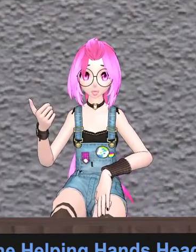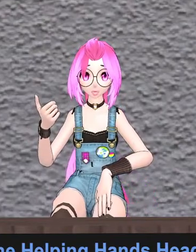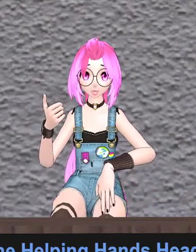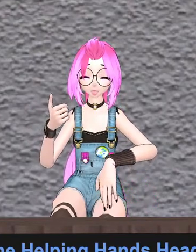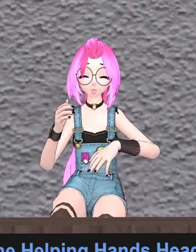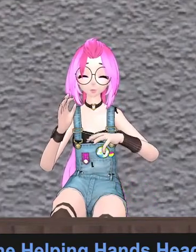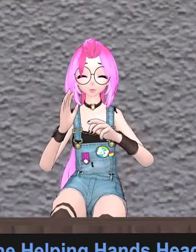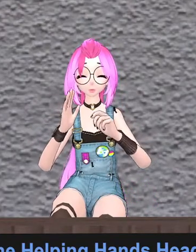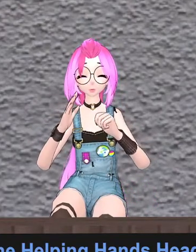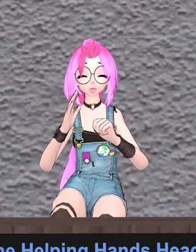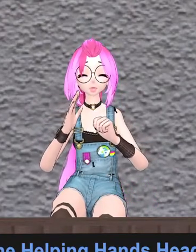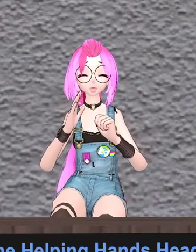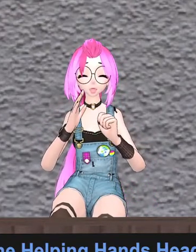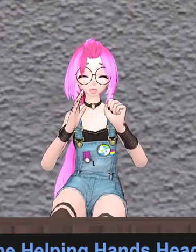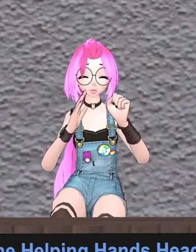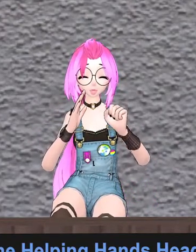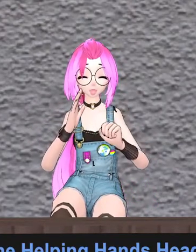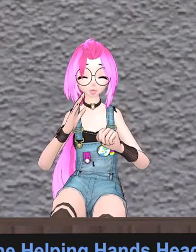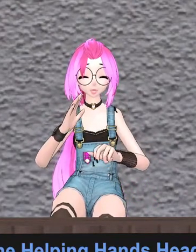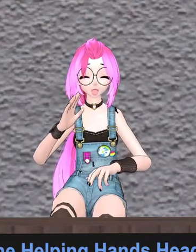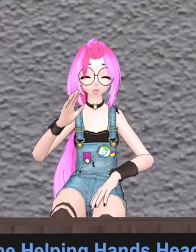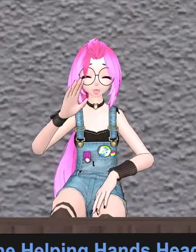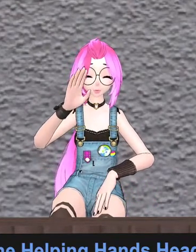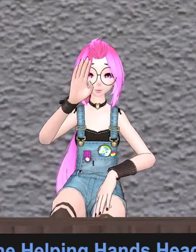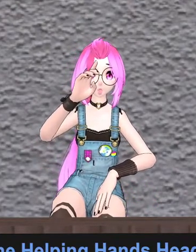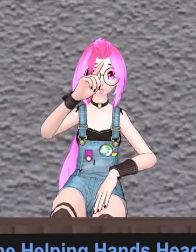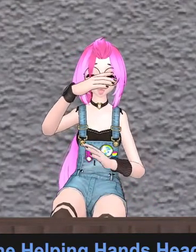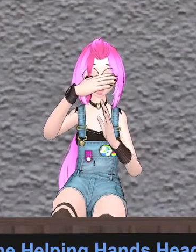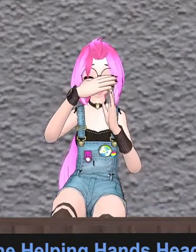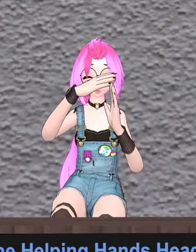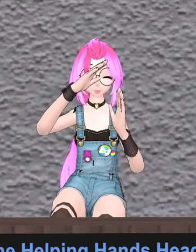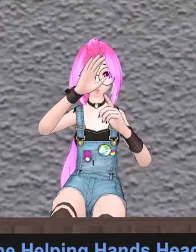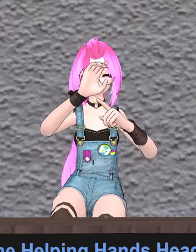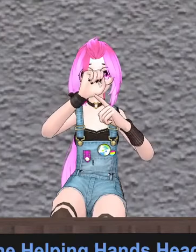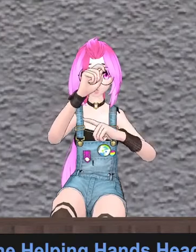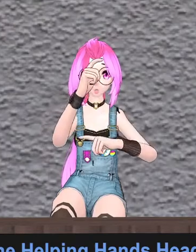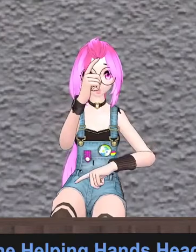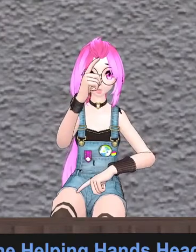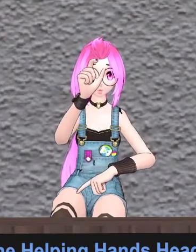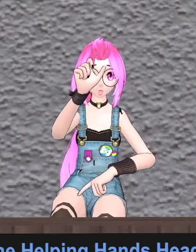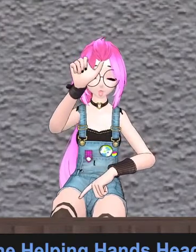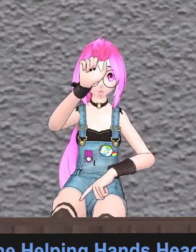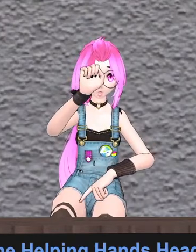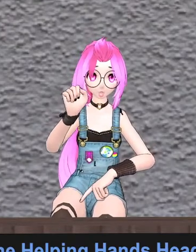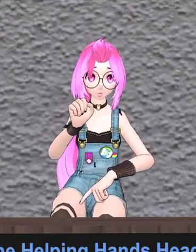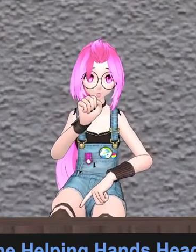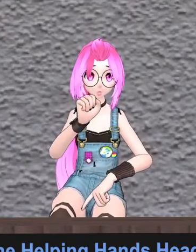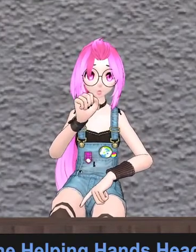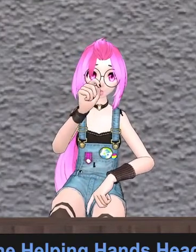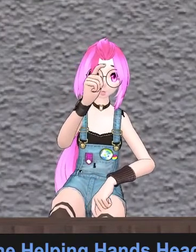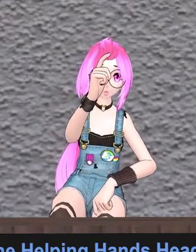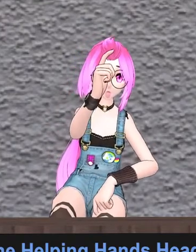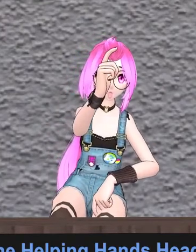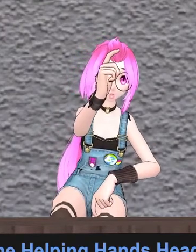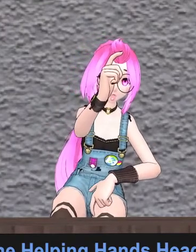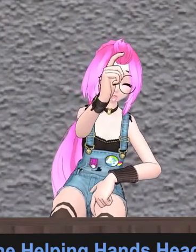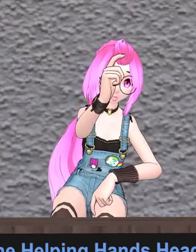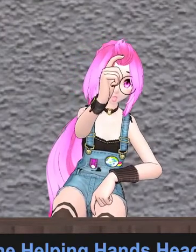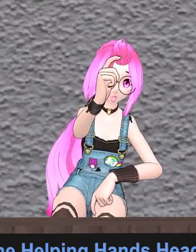Another example of a state that has a sign would be Texas. You're going to have a